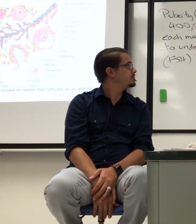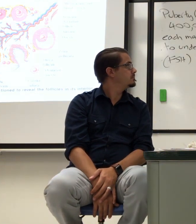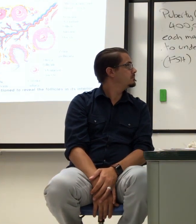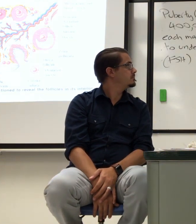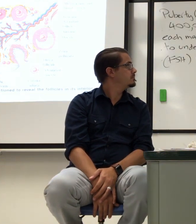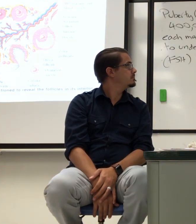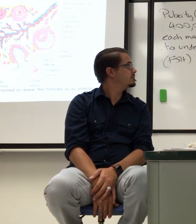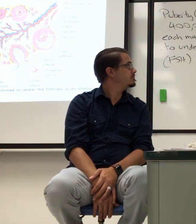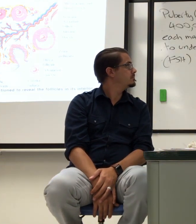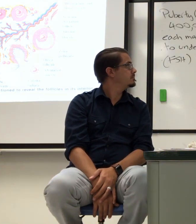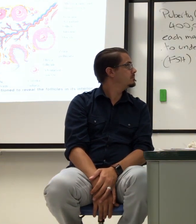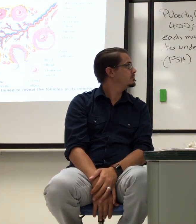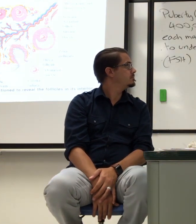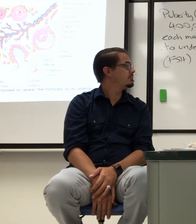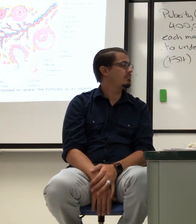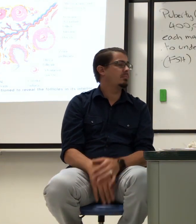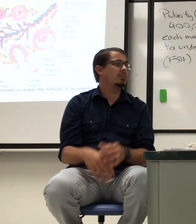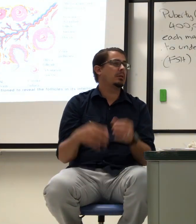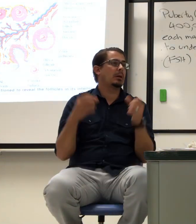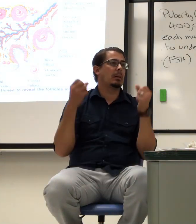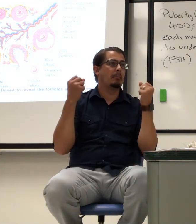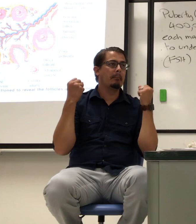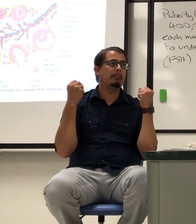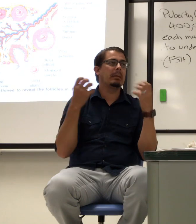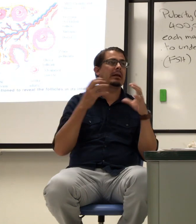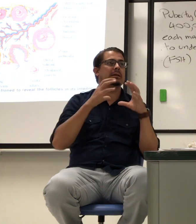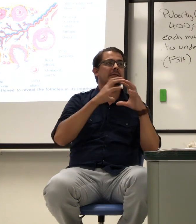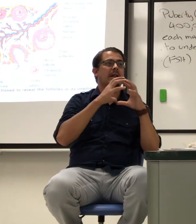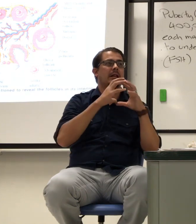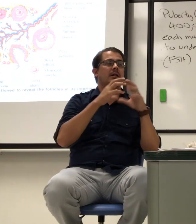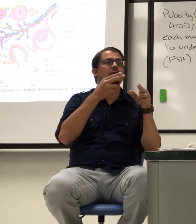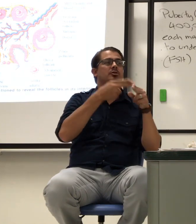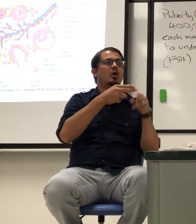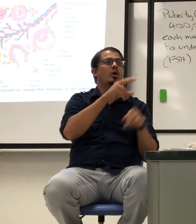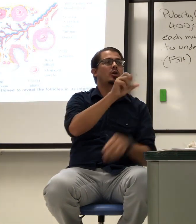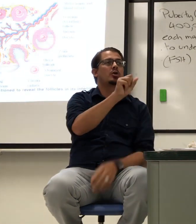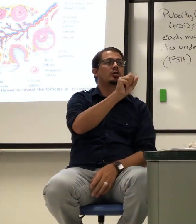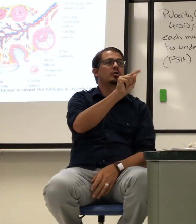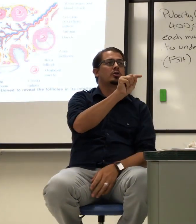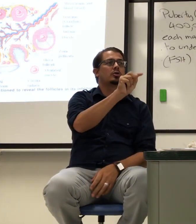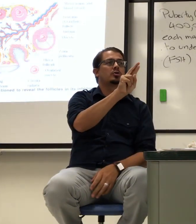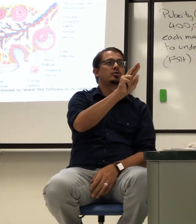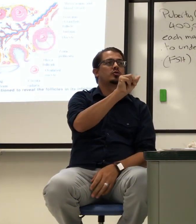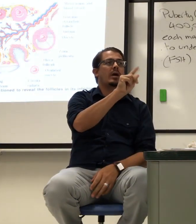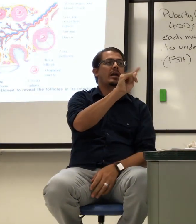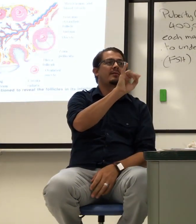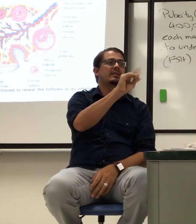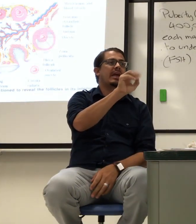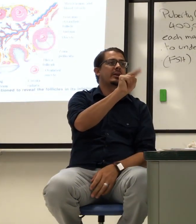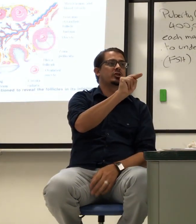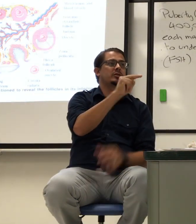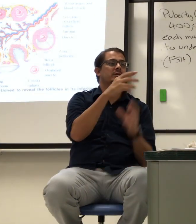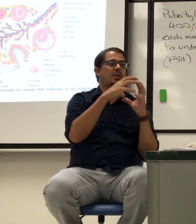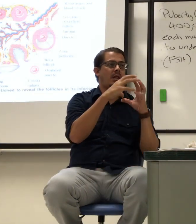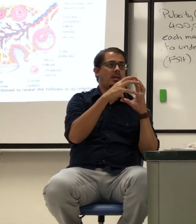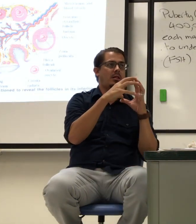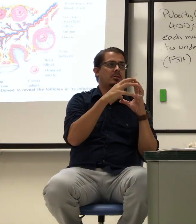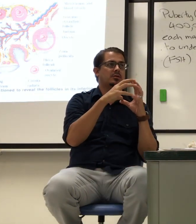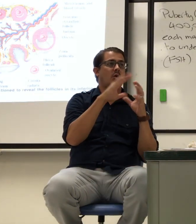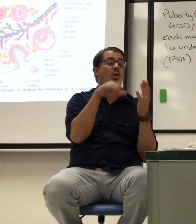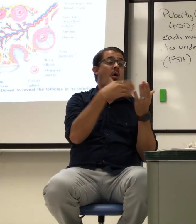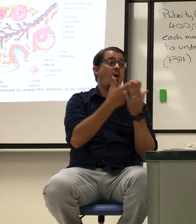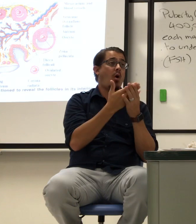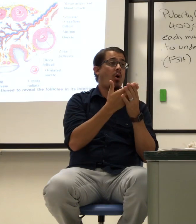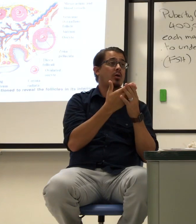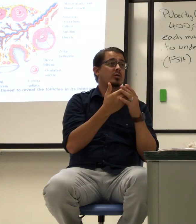Get a lot of cells. They call it a stratification of the granulosa cell. So basically, all the cells